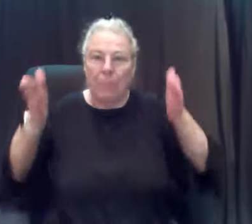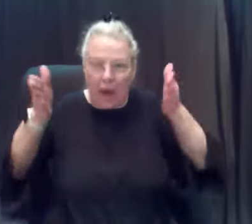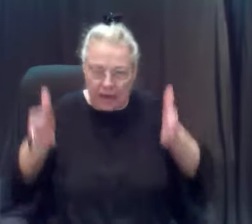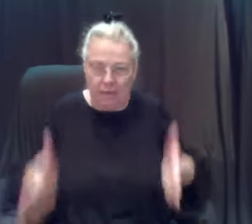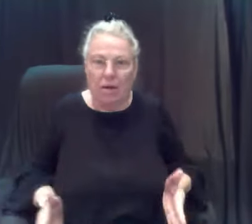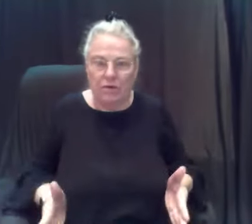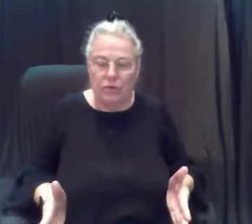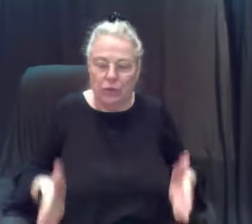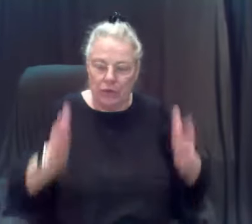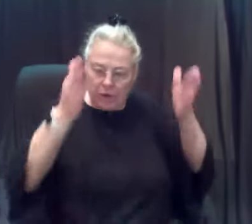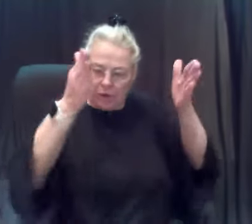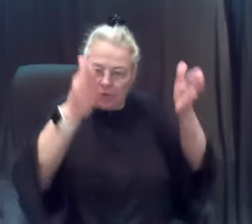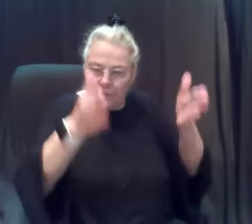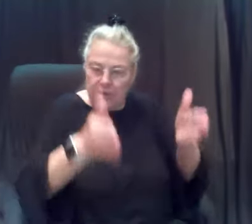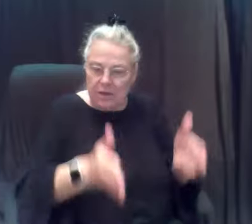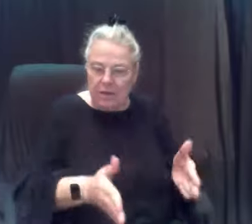body contour.